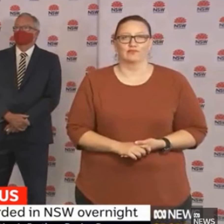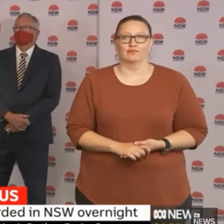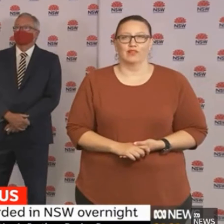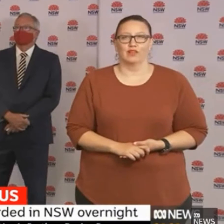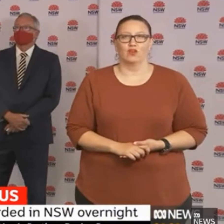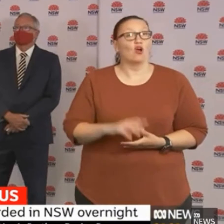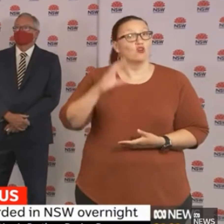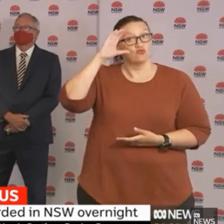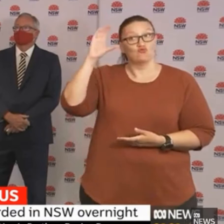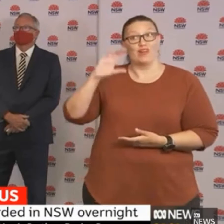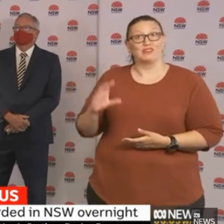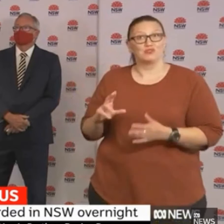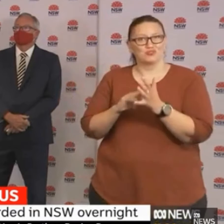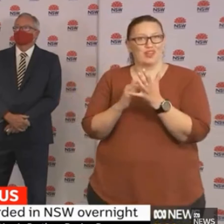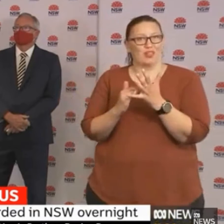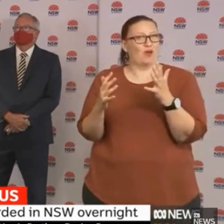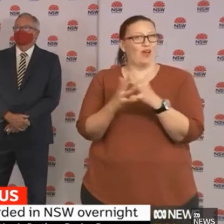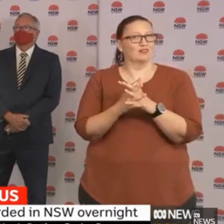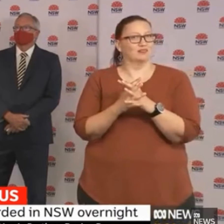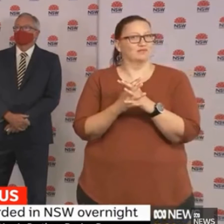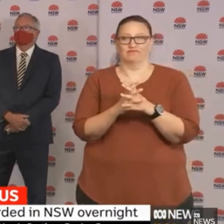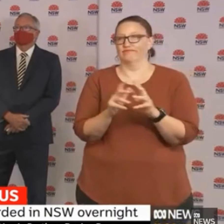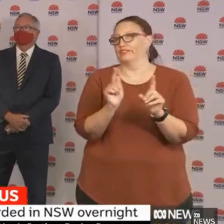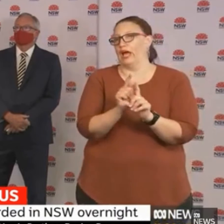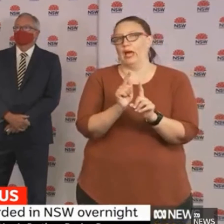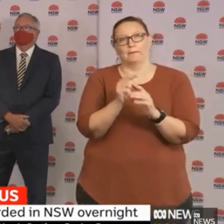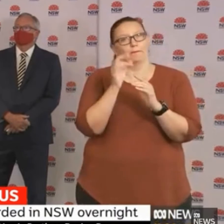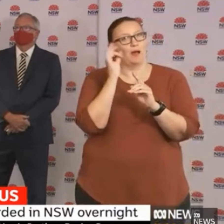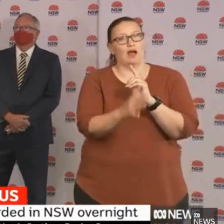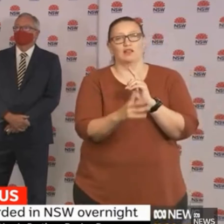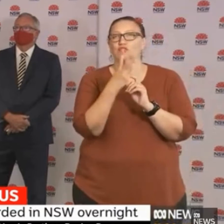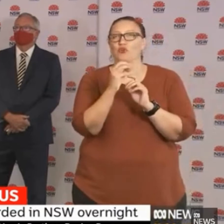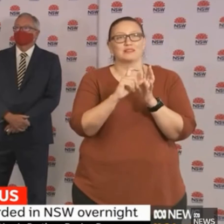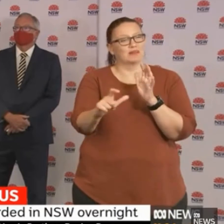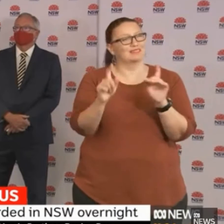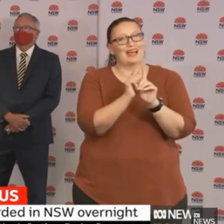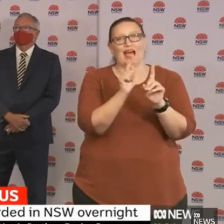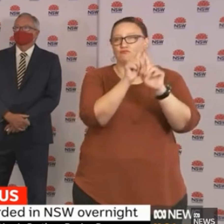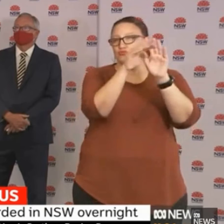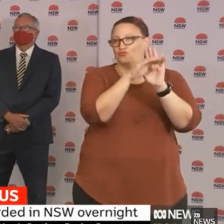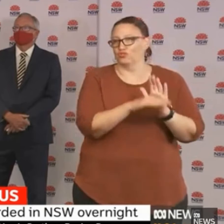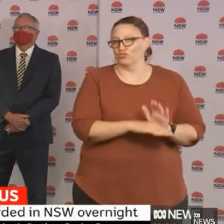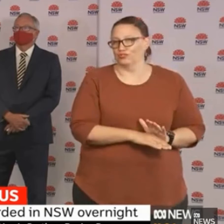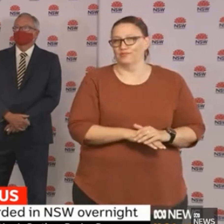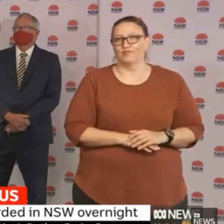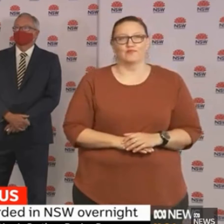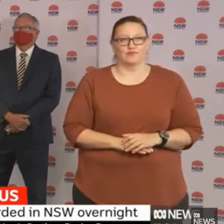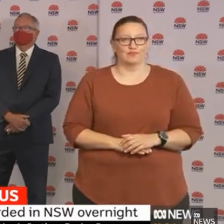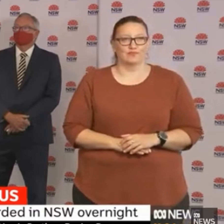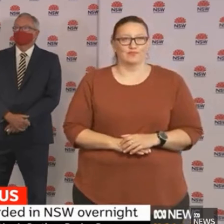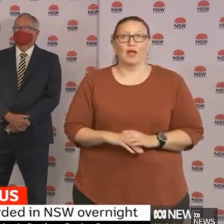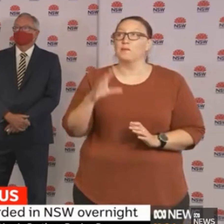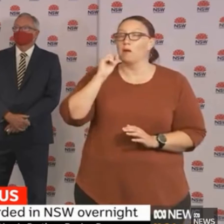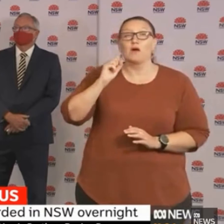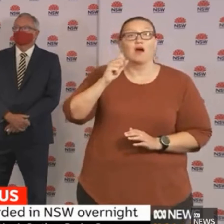the 30th of December remain unchanged. Remember yesterday and the day before Dr Chant and I had spoken about what things look like until